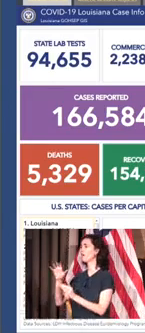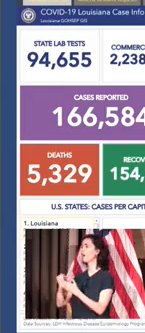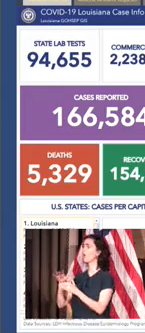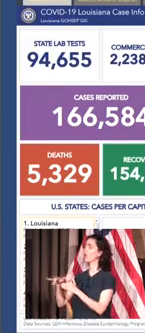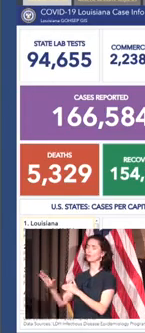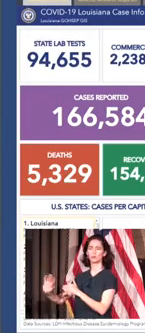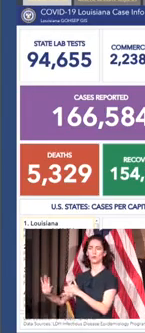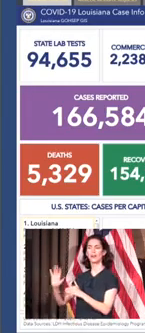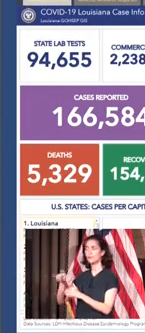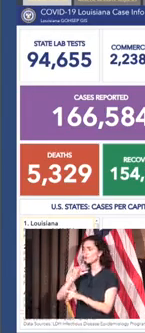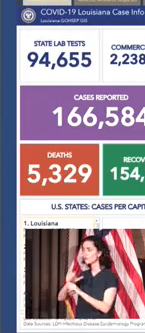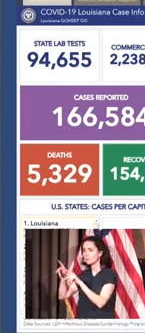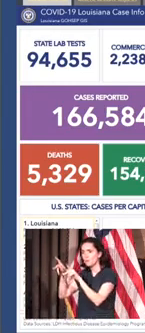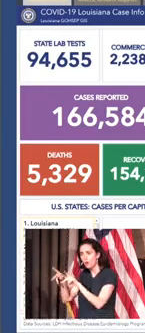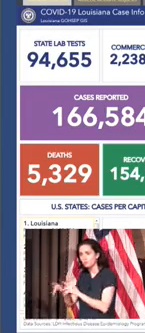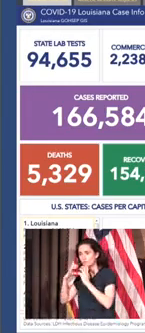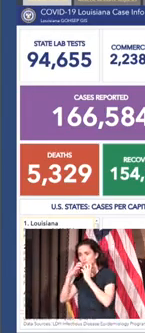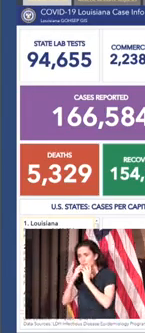people. So those